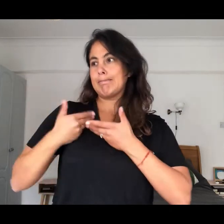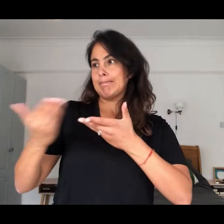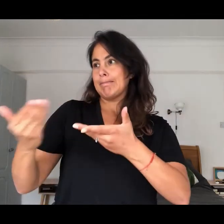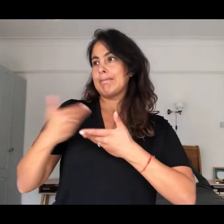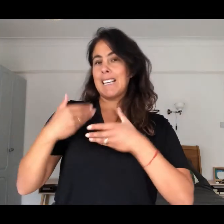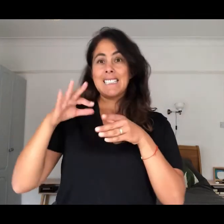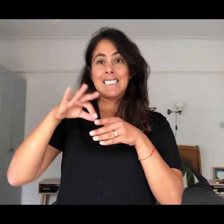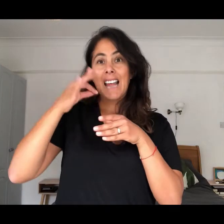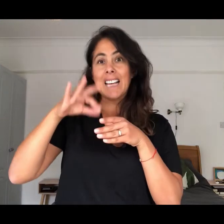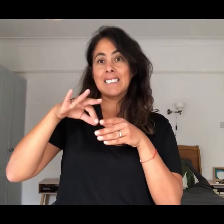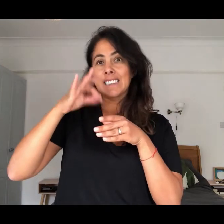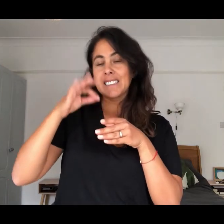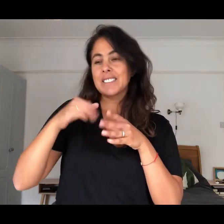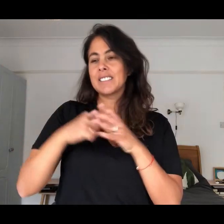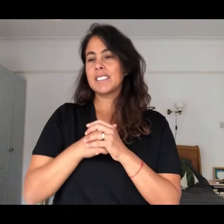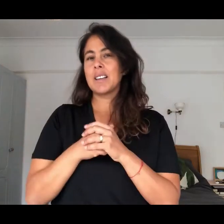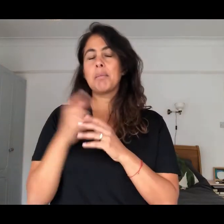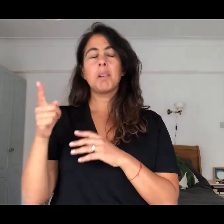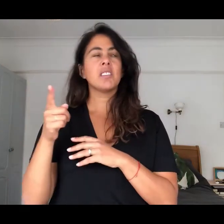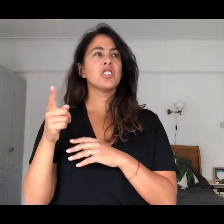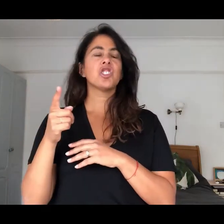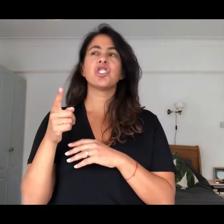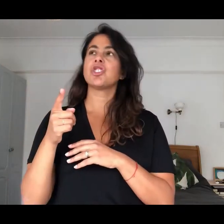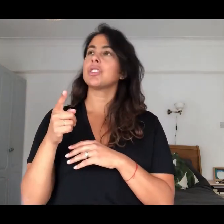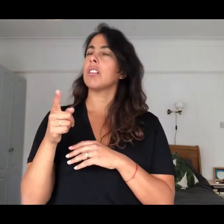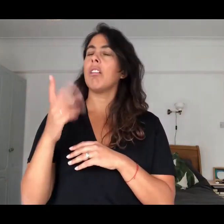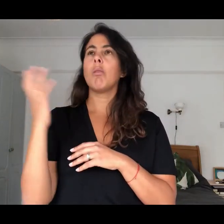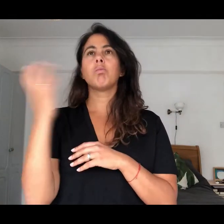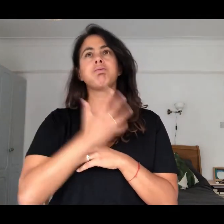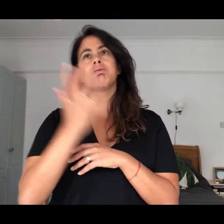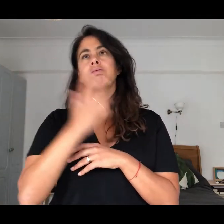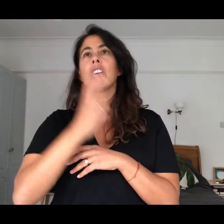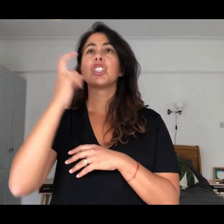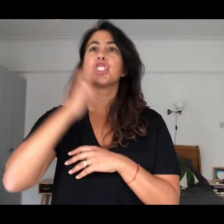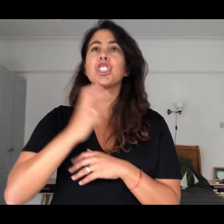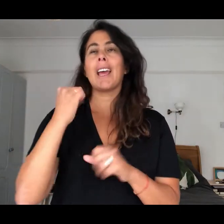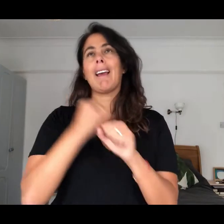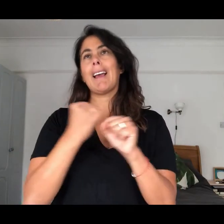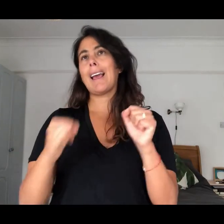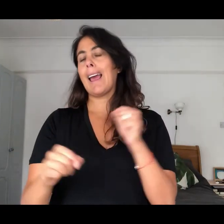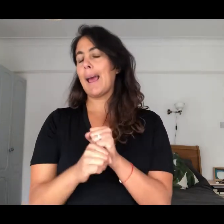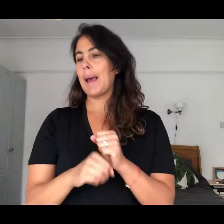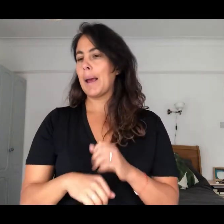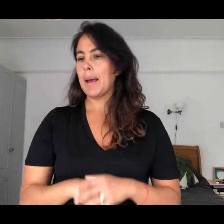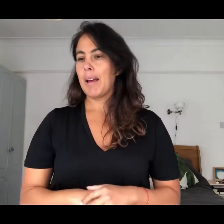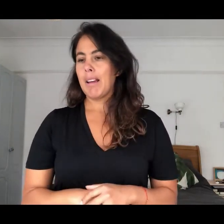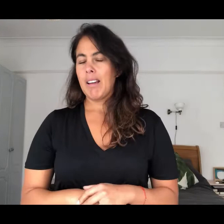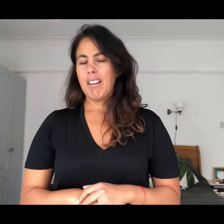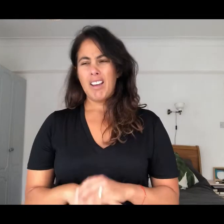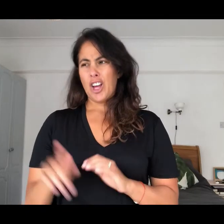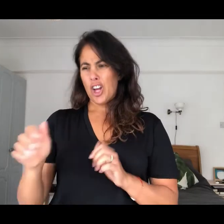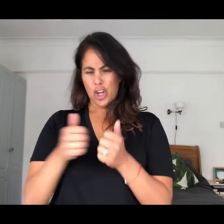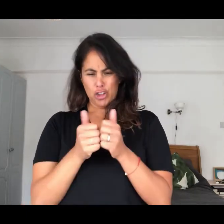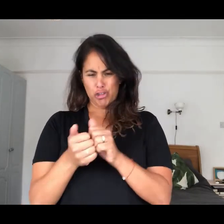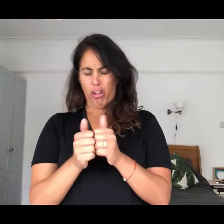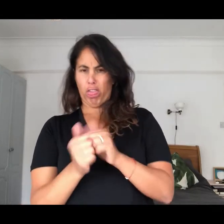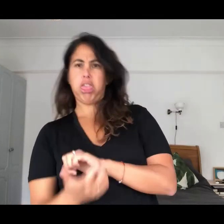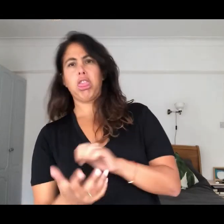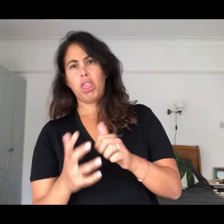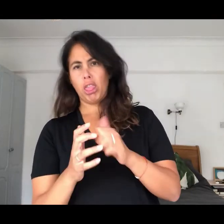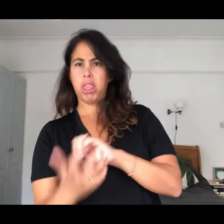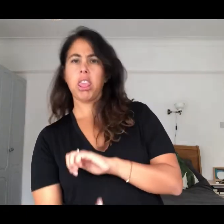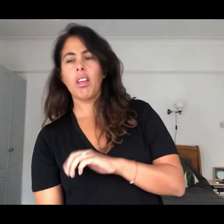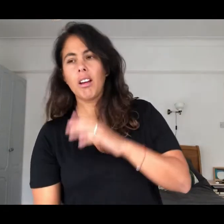is so shit at games. Her controller's always falling out of her